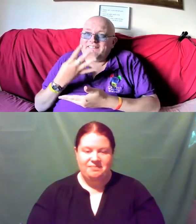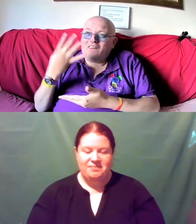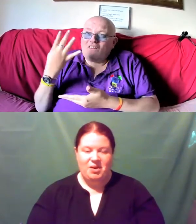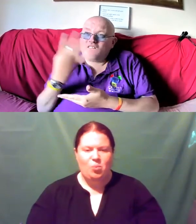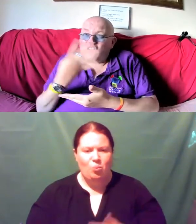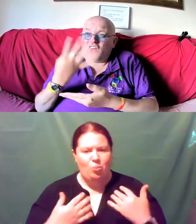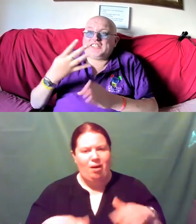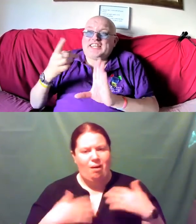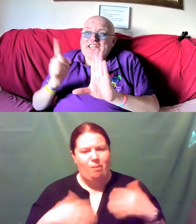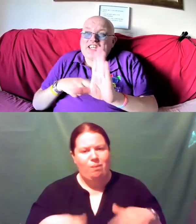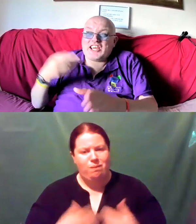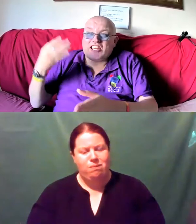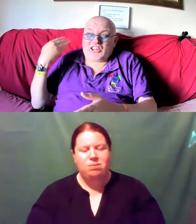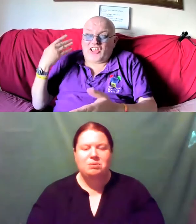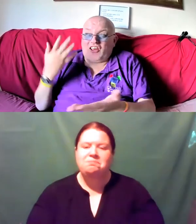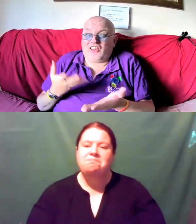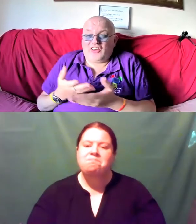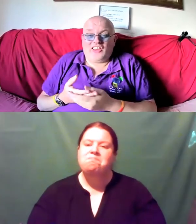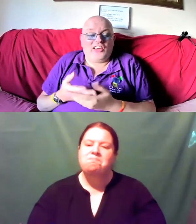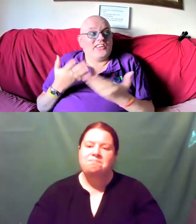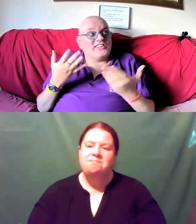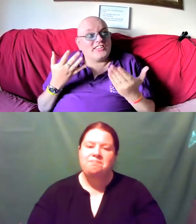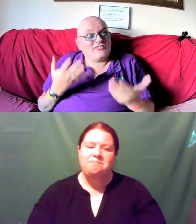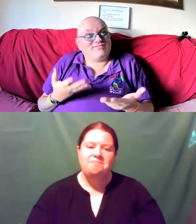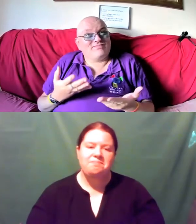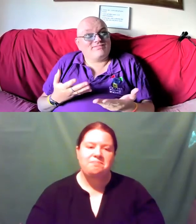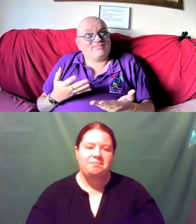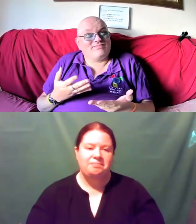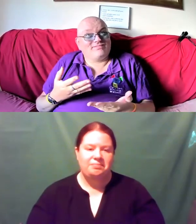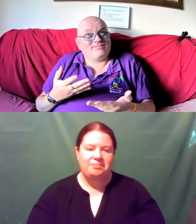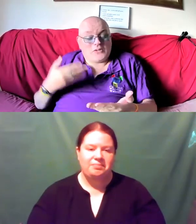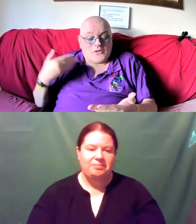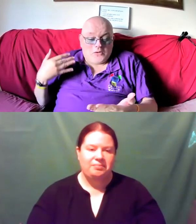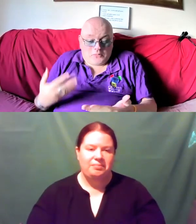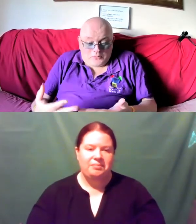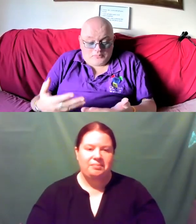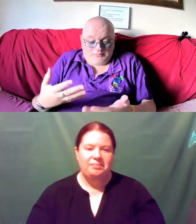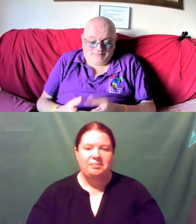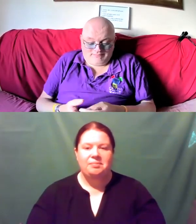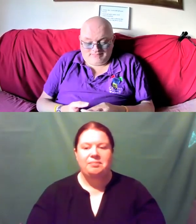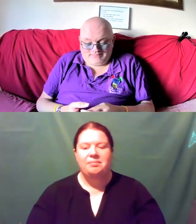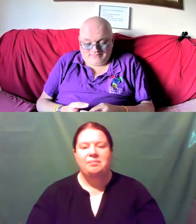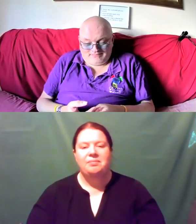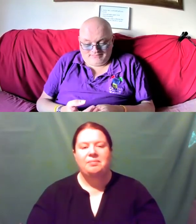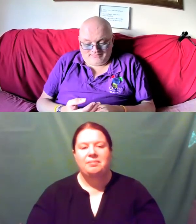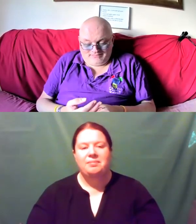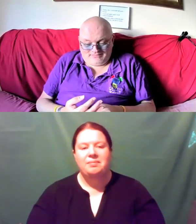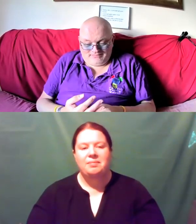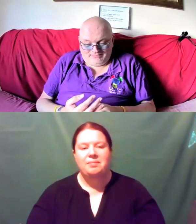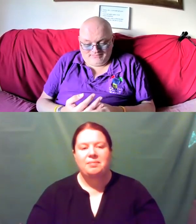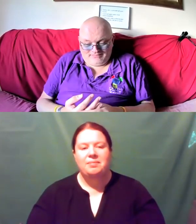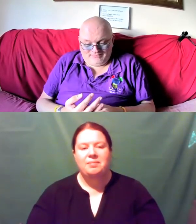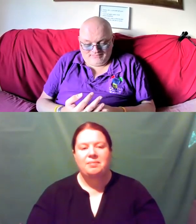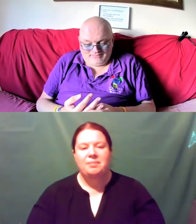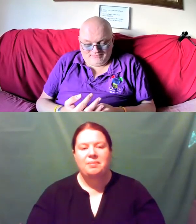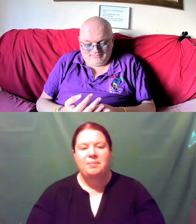Wow. And then, so fast forward a bit, because this is something we've mentioned in the intro and the publicity. So